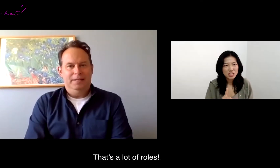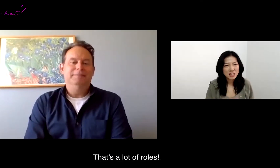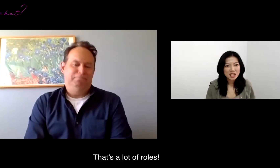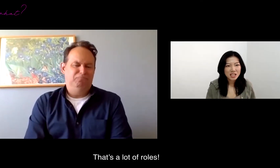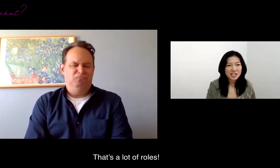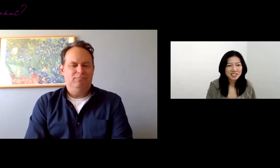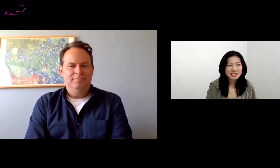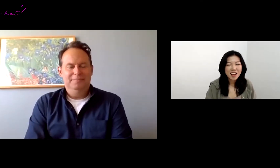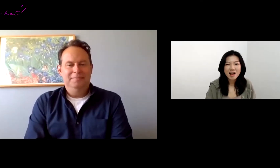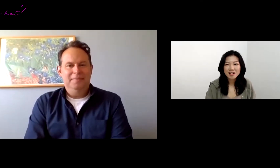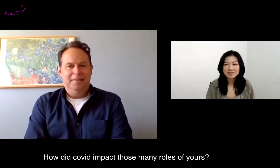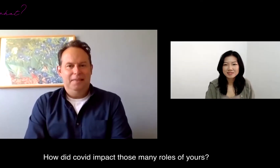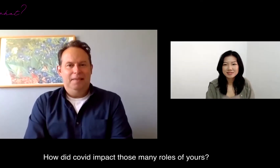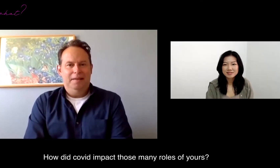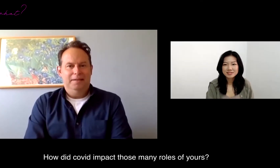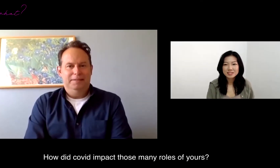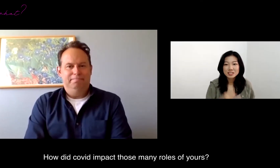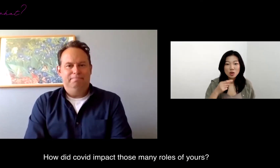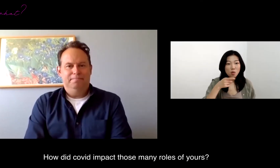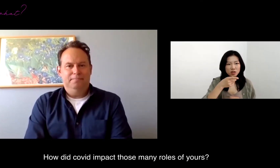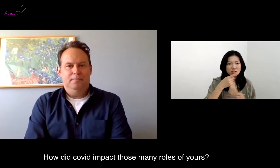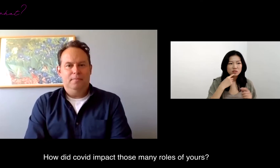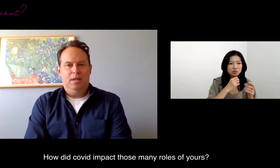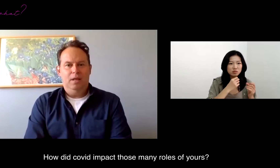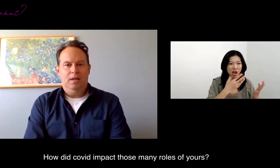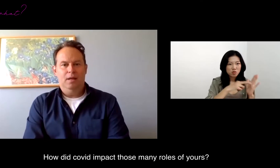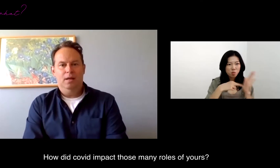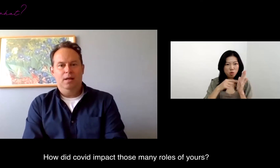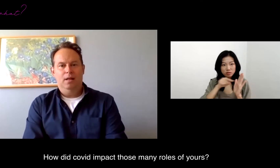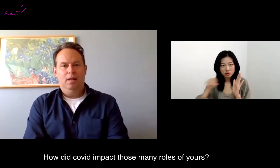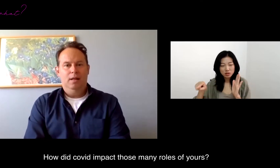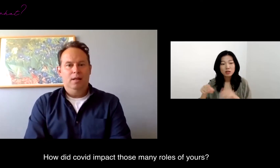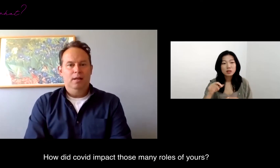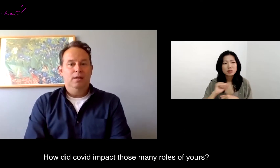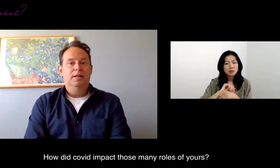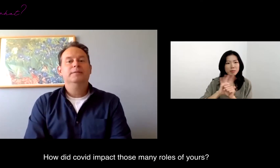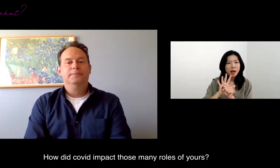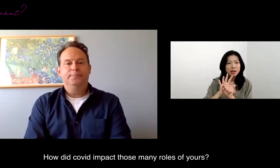That's a lot of roles. How did COVID impact those many roles of yours?